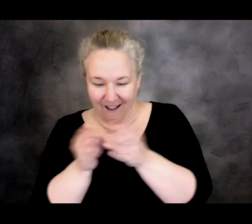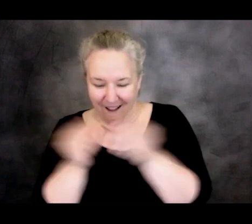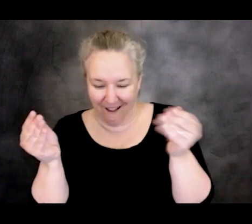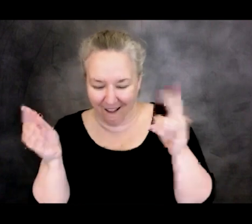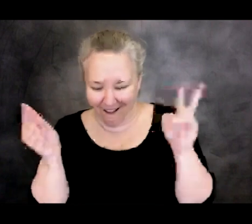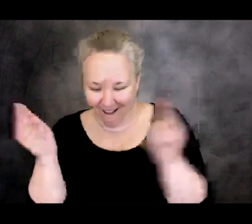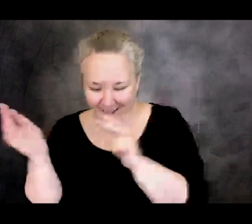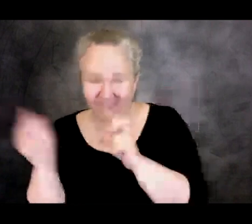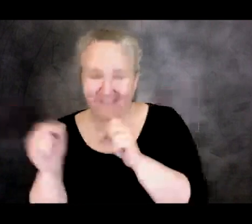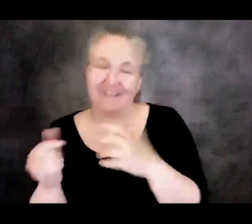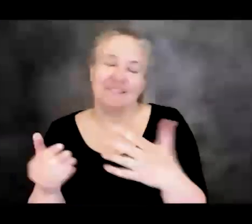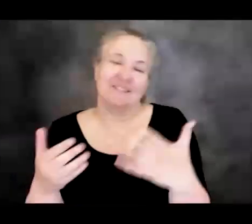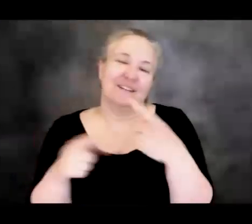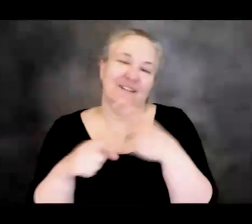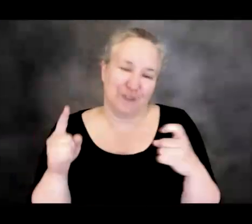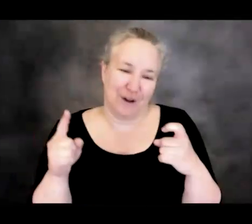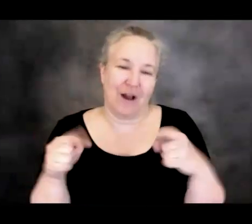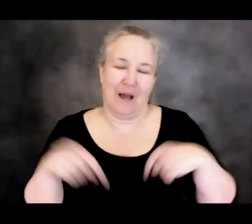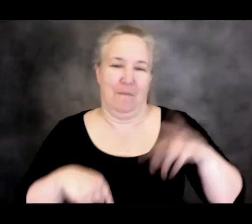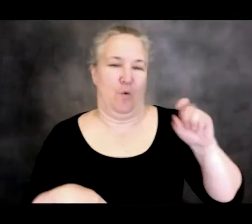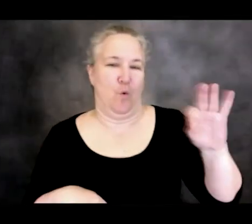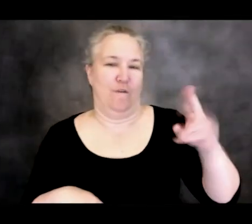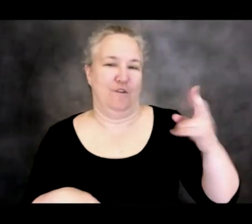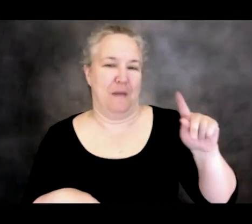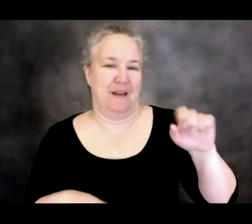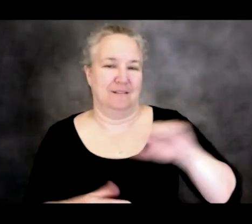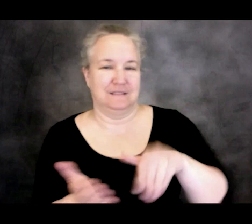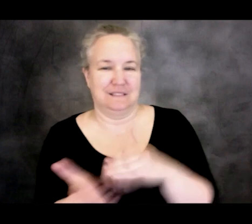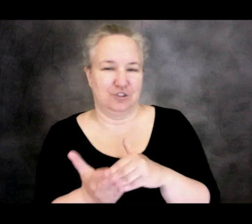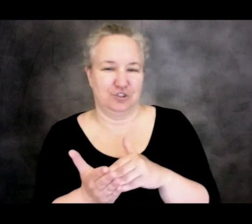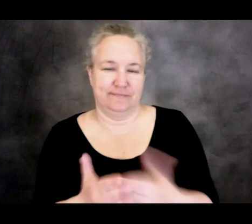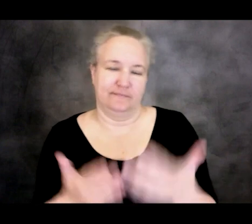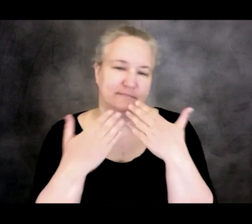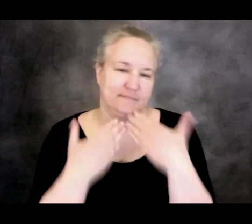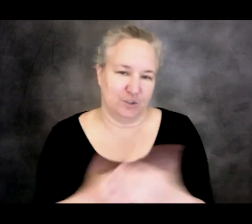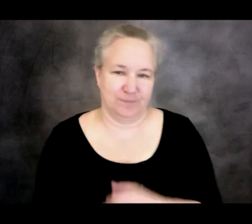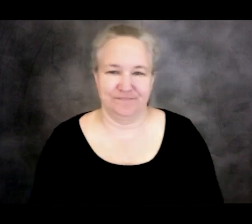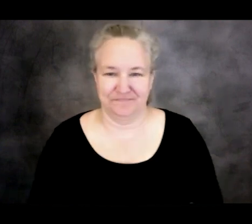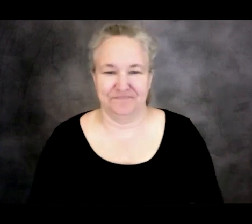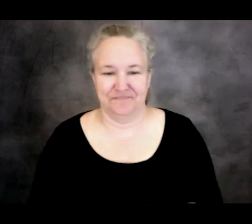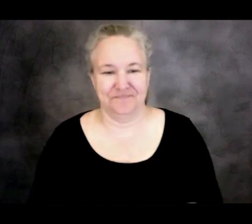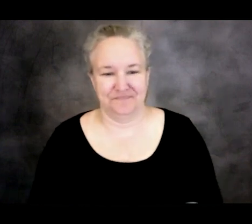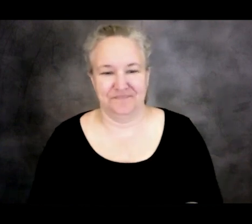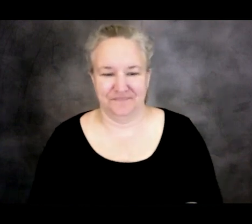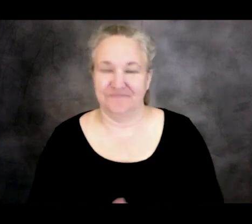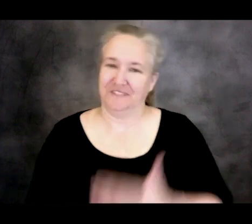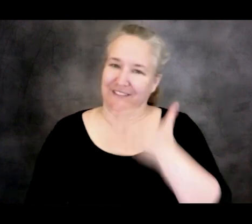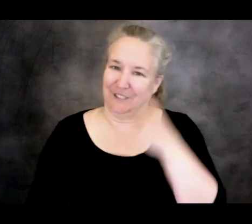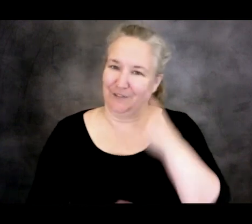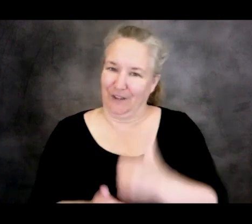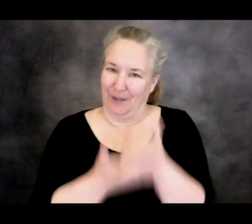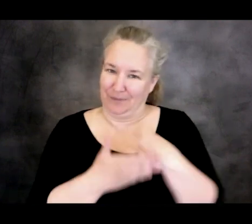just thank on behalf of the Wolf Humanities Center, thank you for helping us launch our